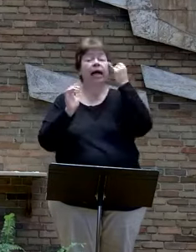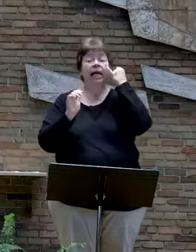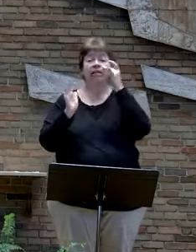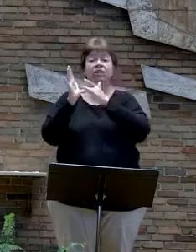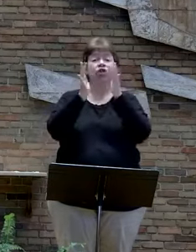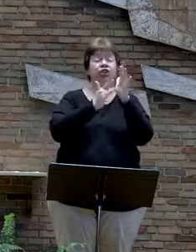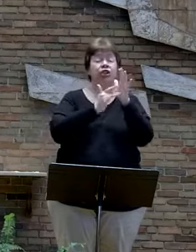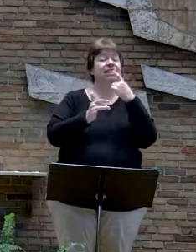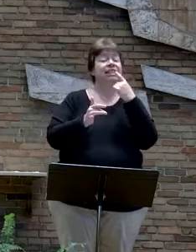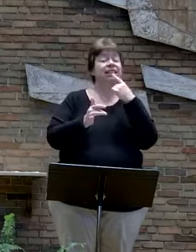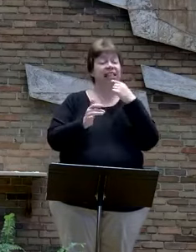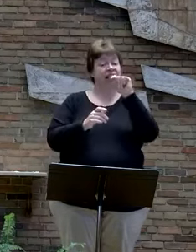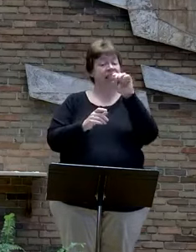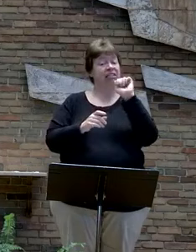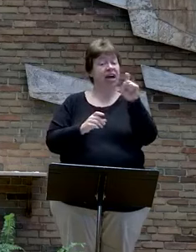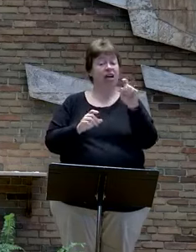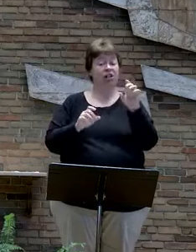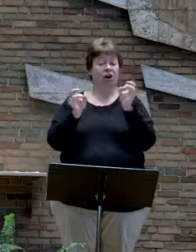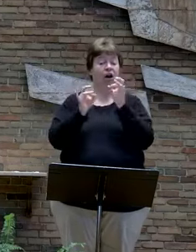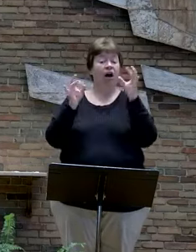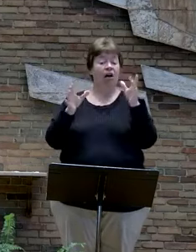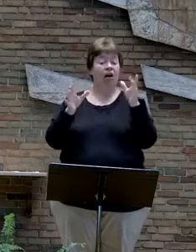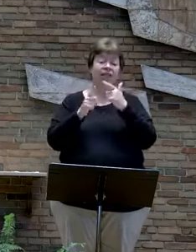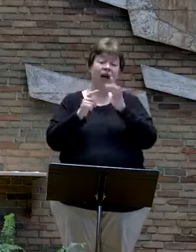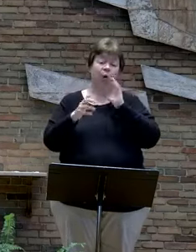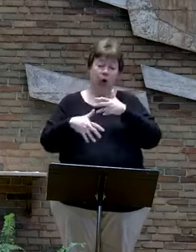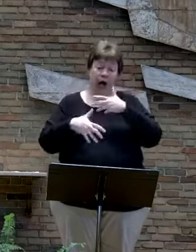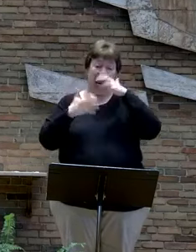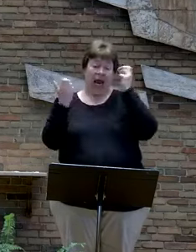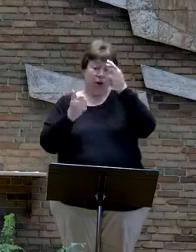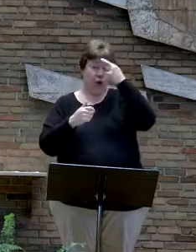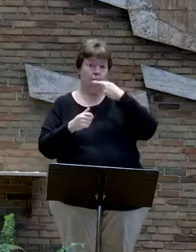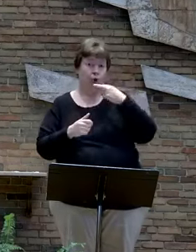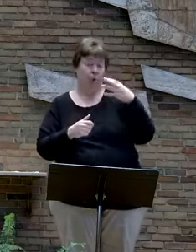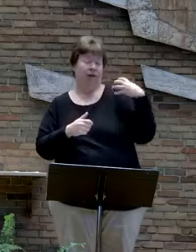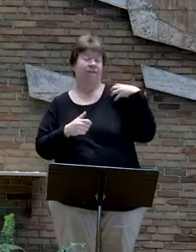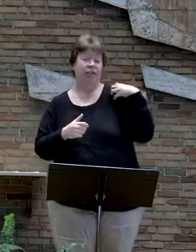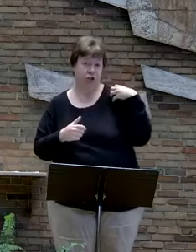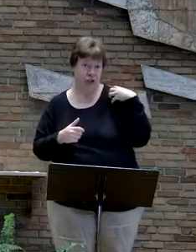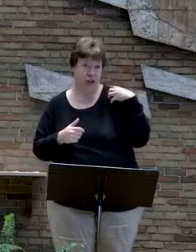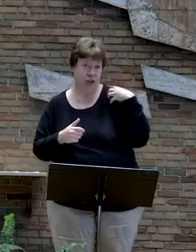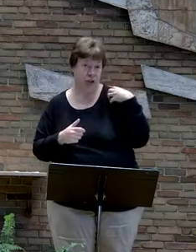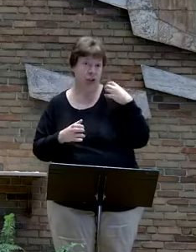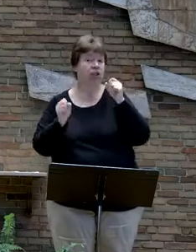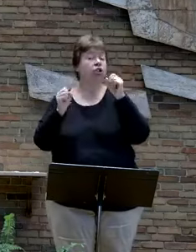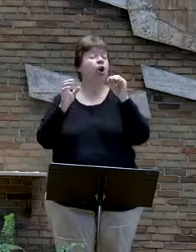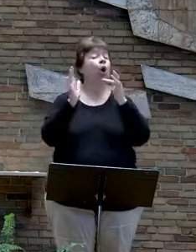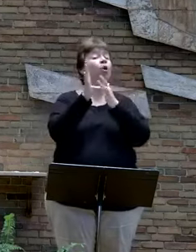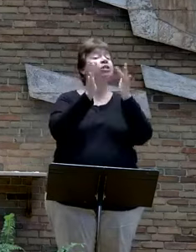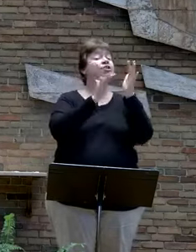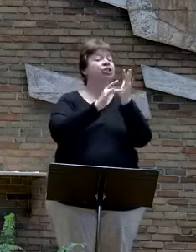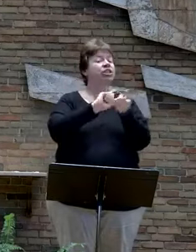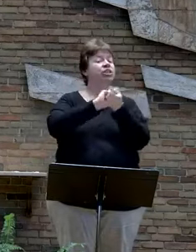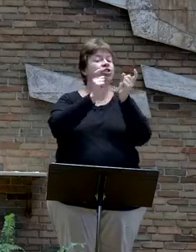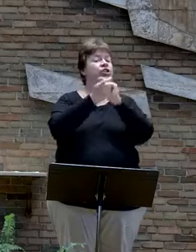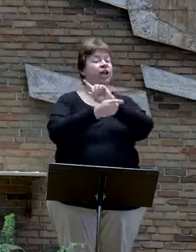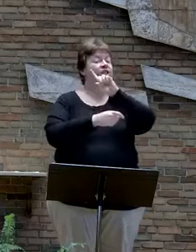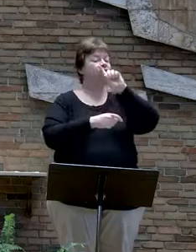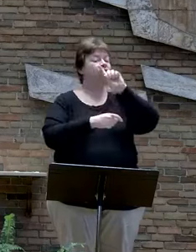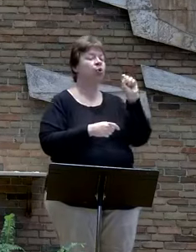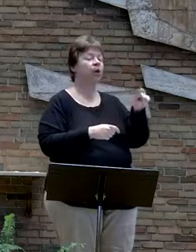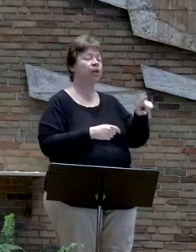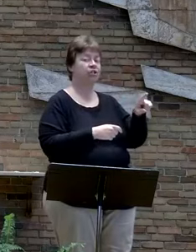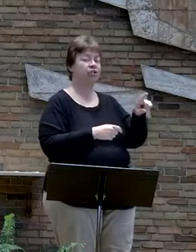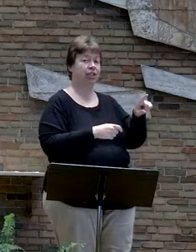was unlawful, then he would anger the Roman officials. So he turns the question back at the